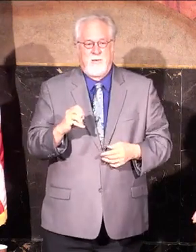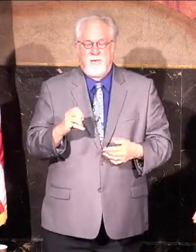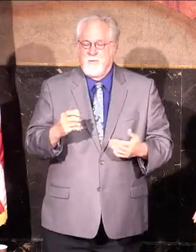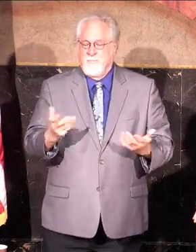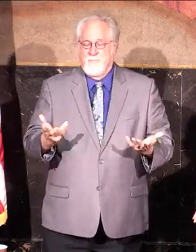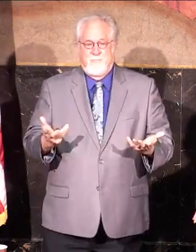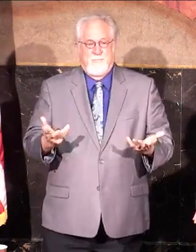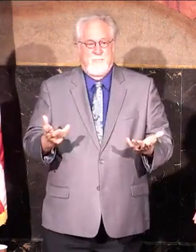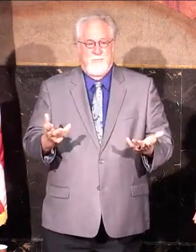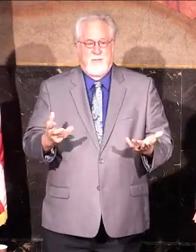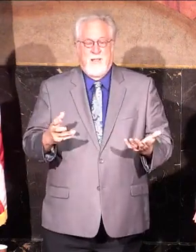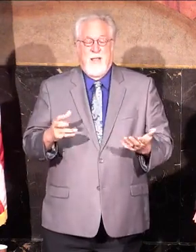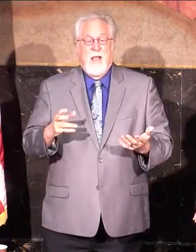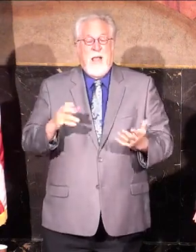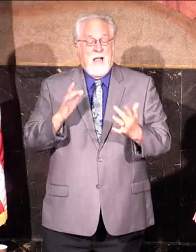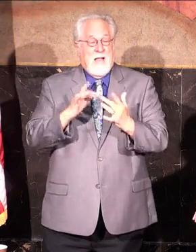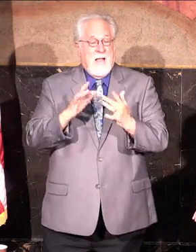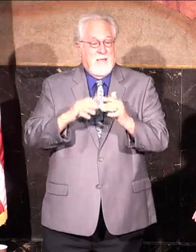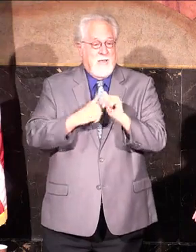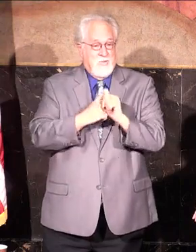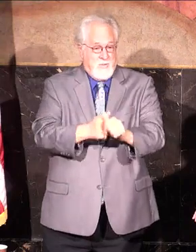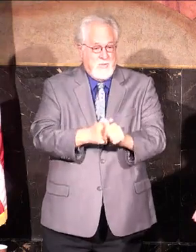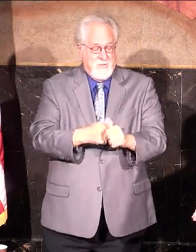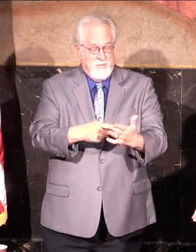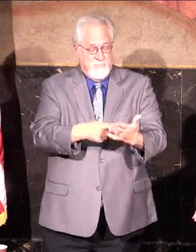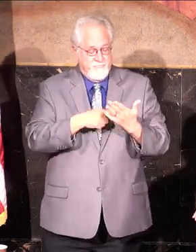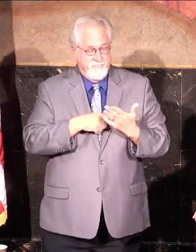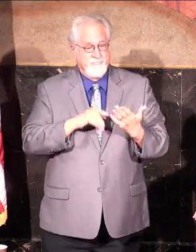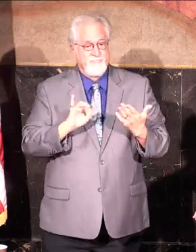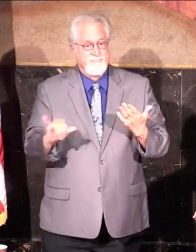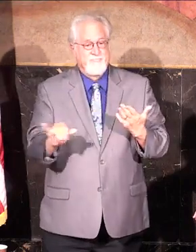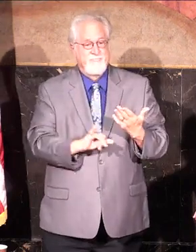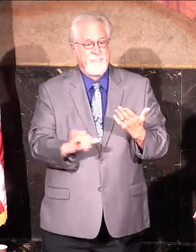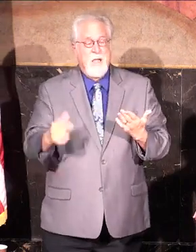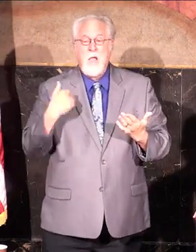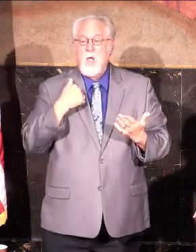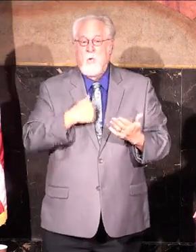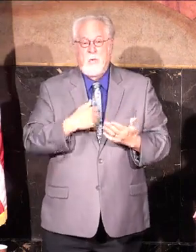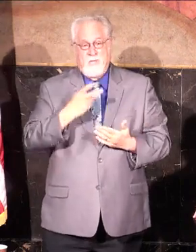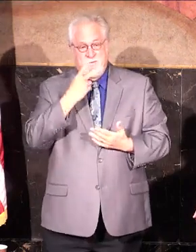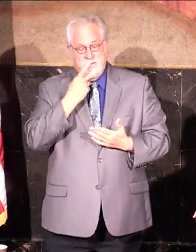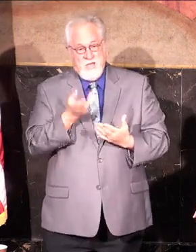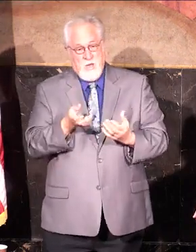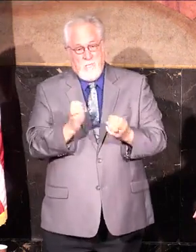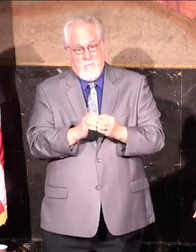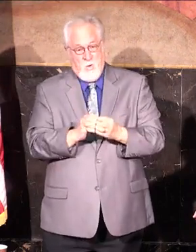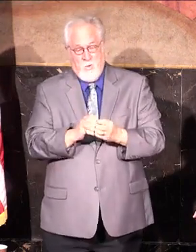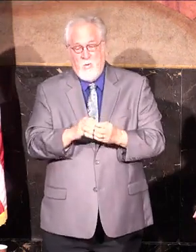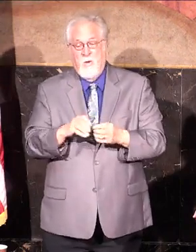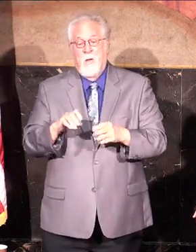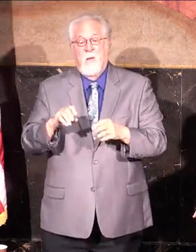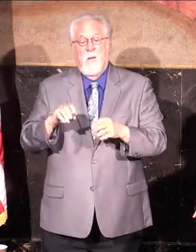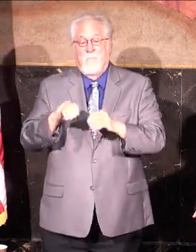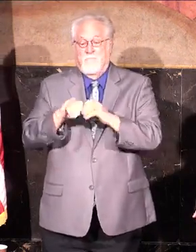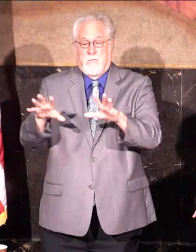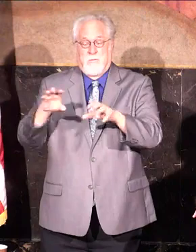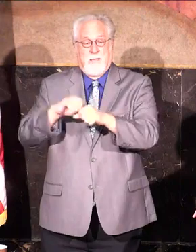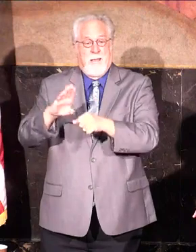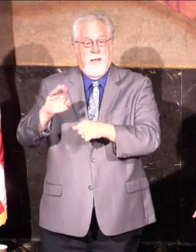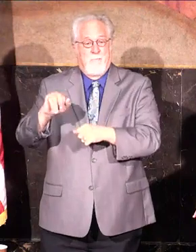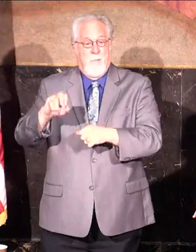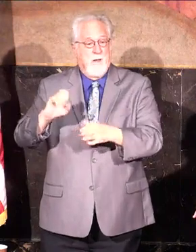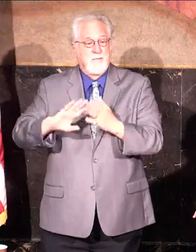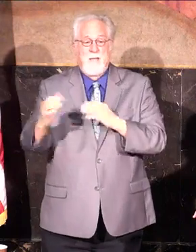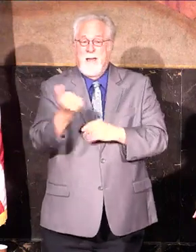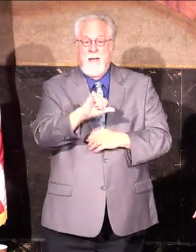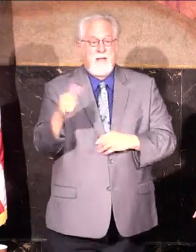out by the contact tracing that we've done. We have traced more outbreaks and more cases to bars than to any other setting,